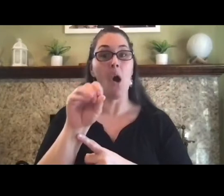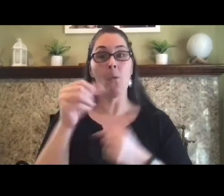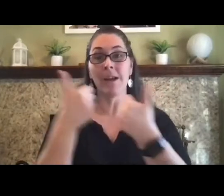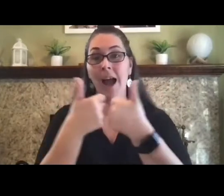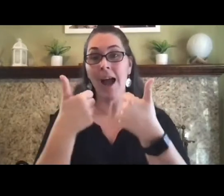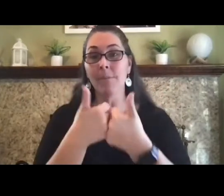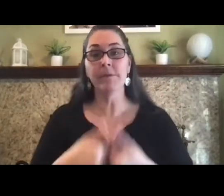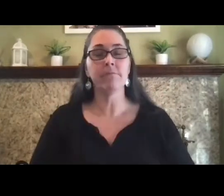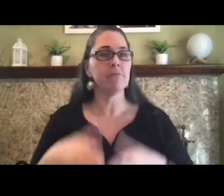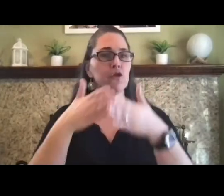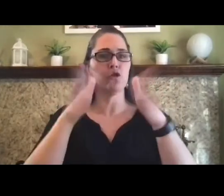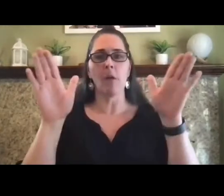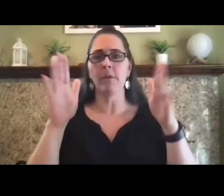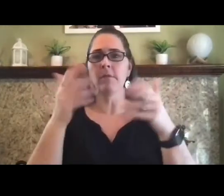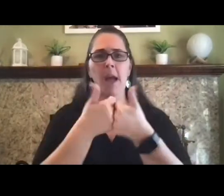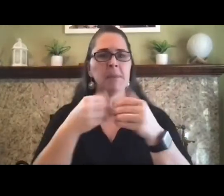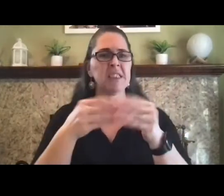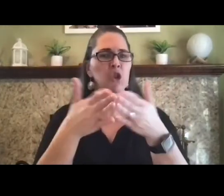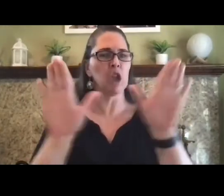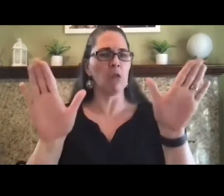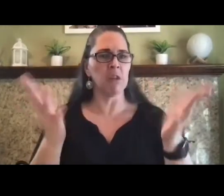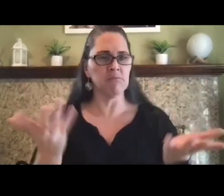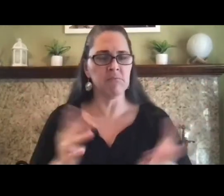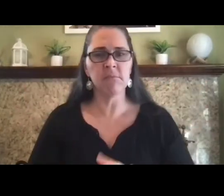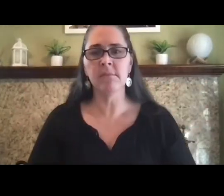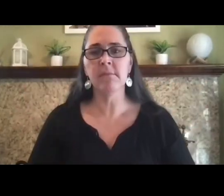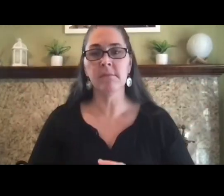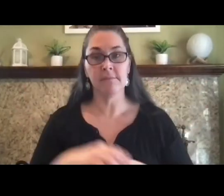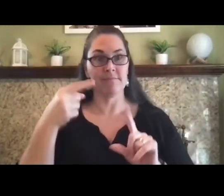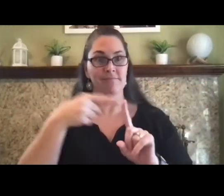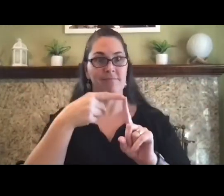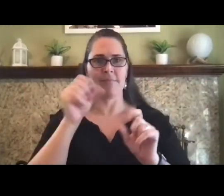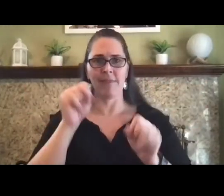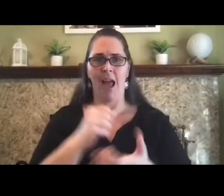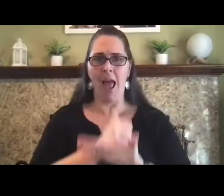For example, video games in general.